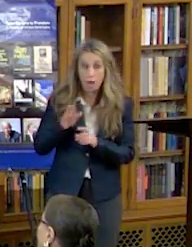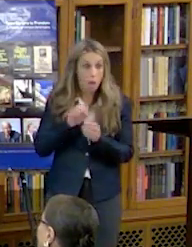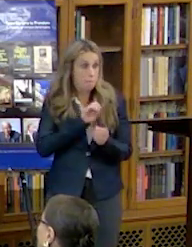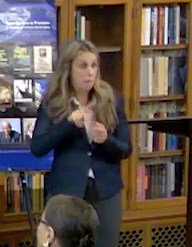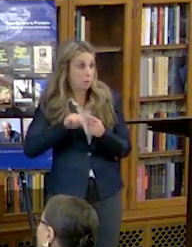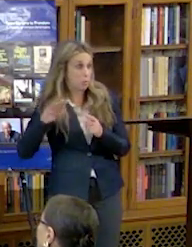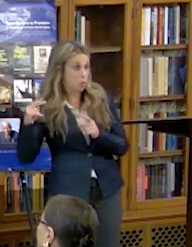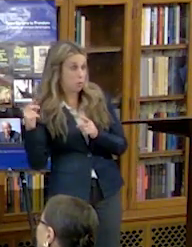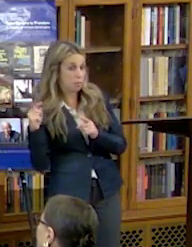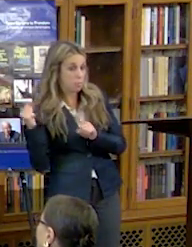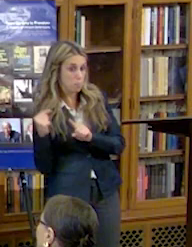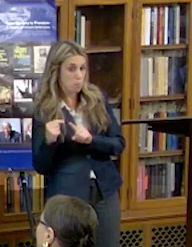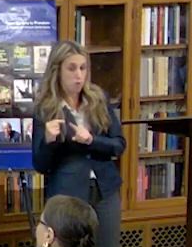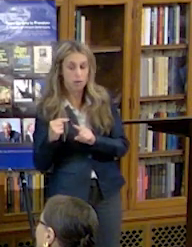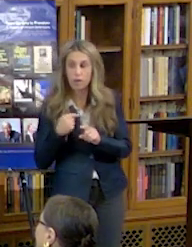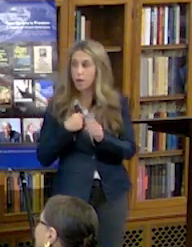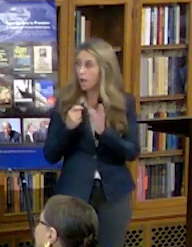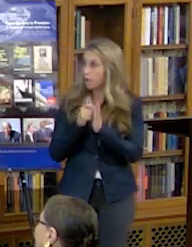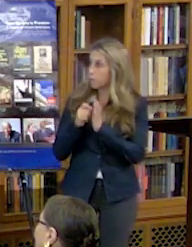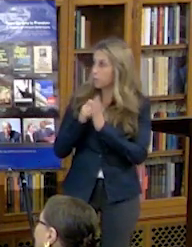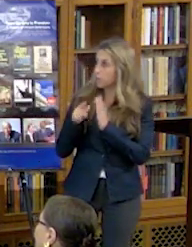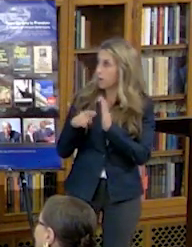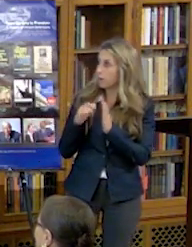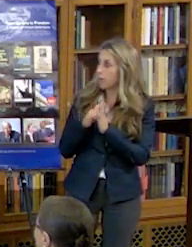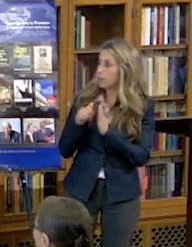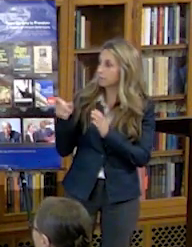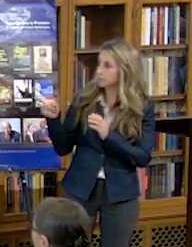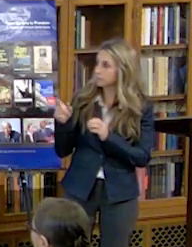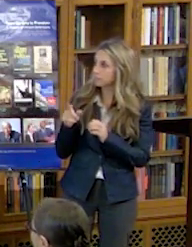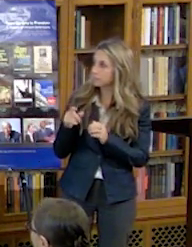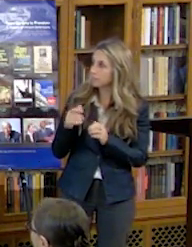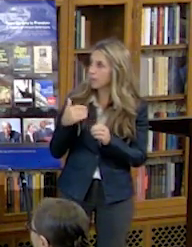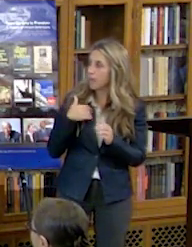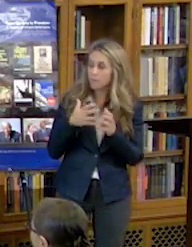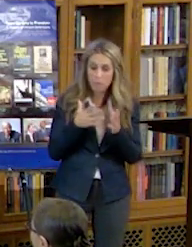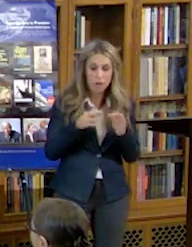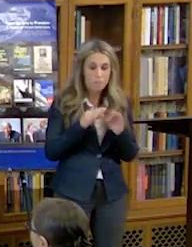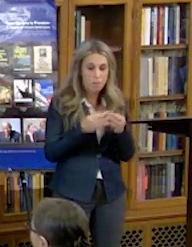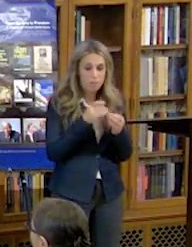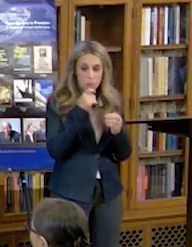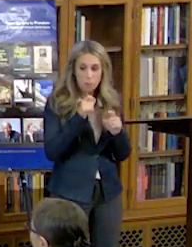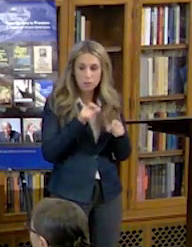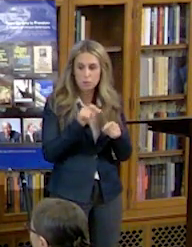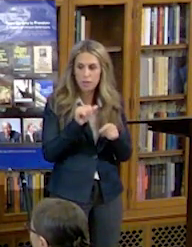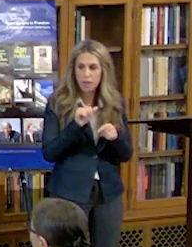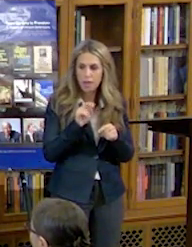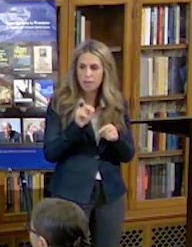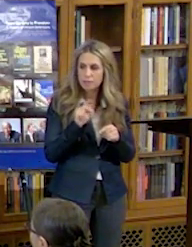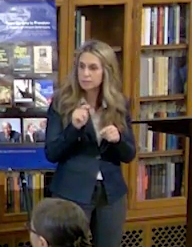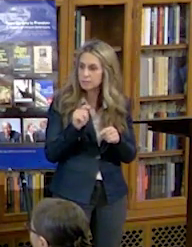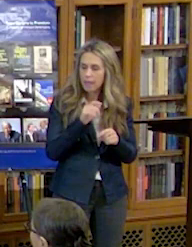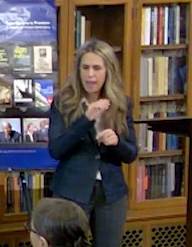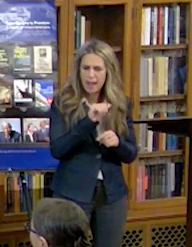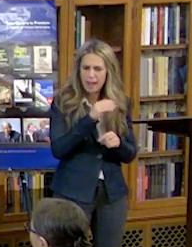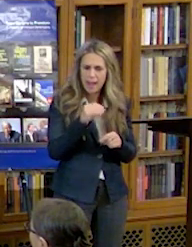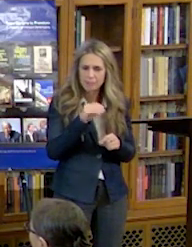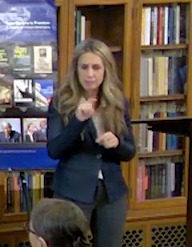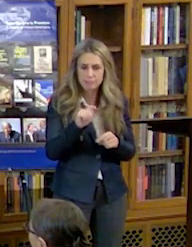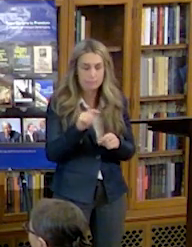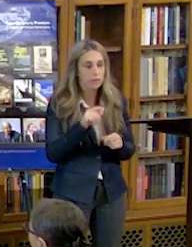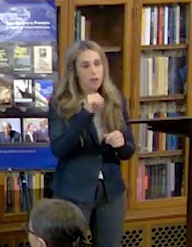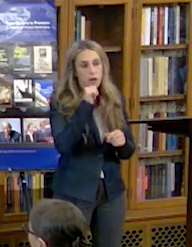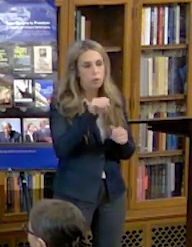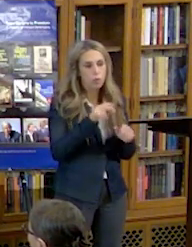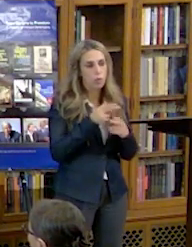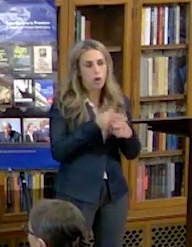point um I wrote an article on will a player and the vett bells and I have a lot of family members who went to entt so I don't I don't necessarily call it a challenge of